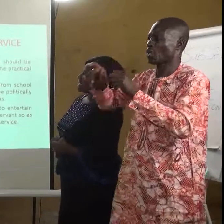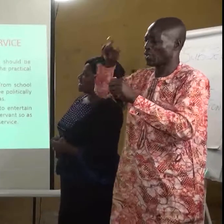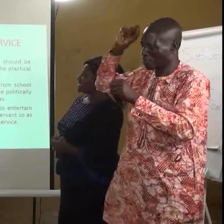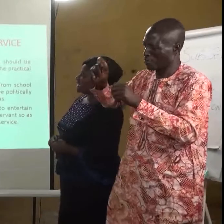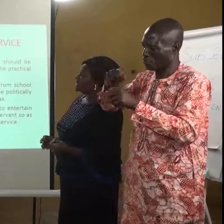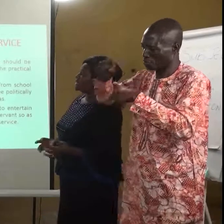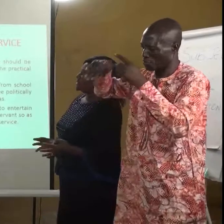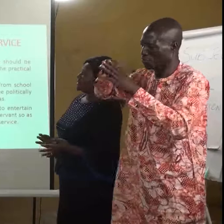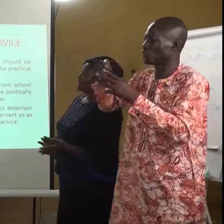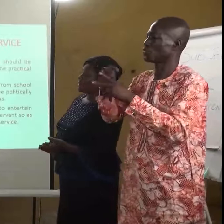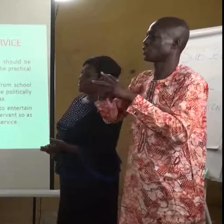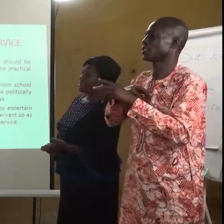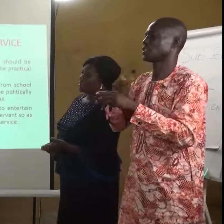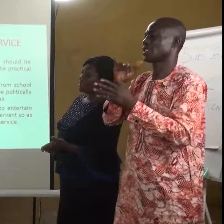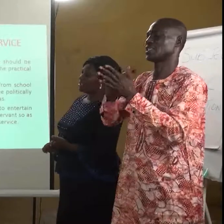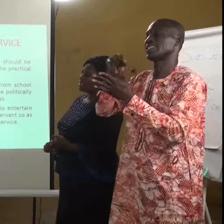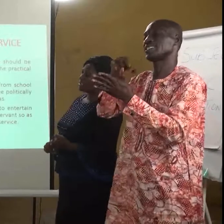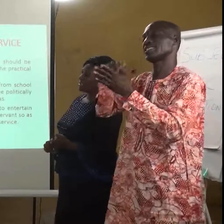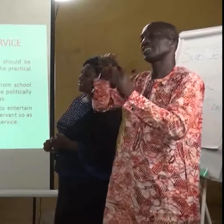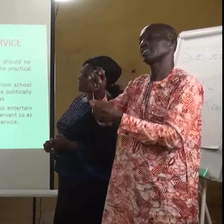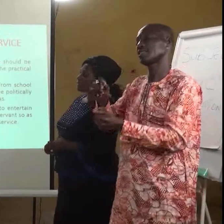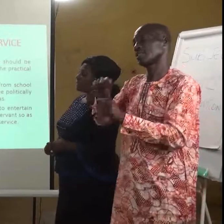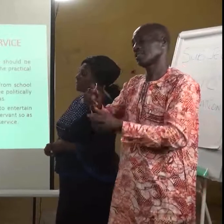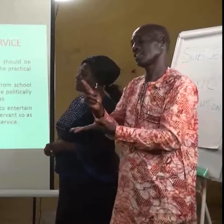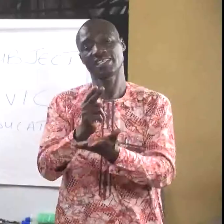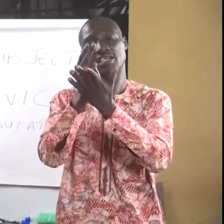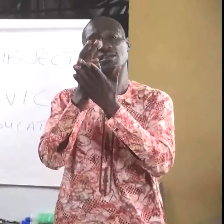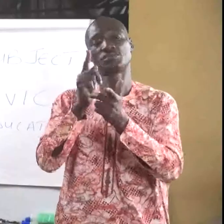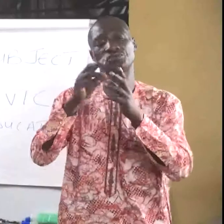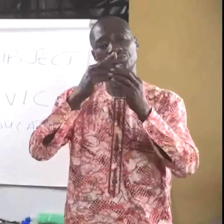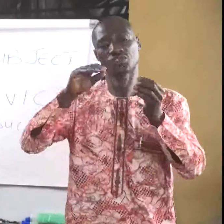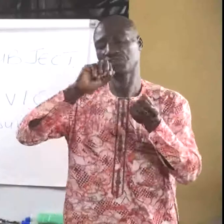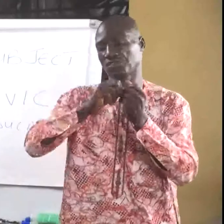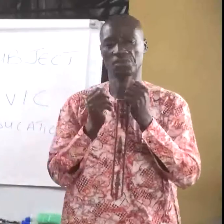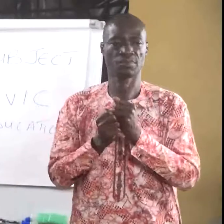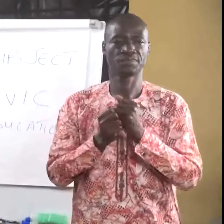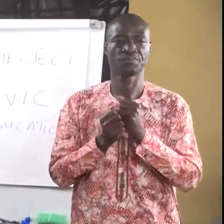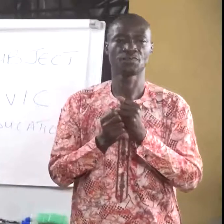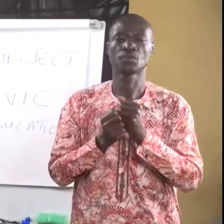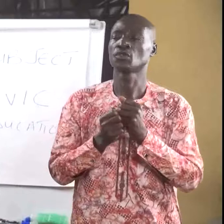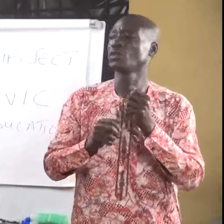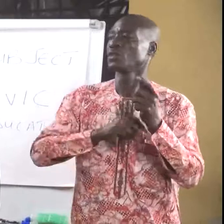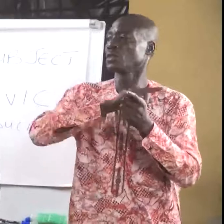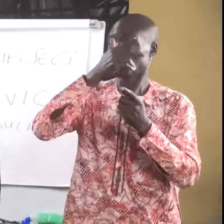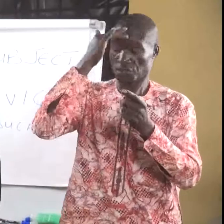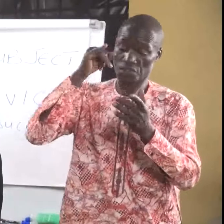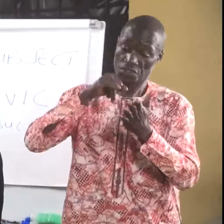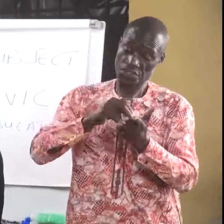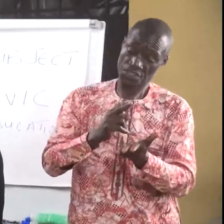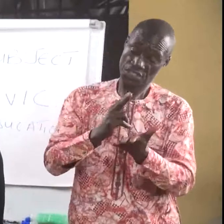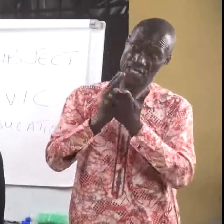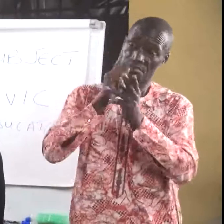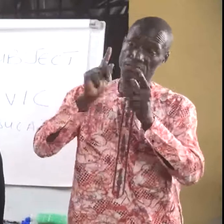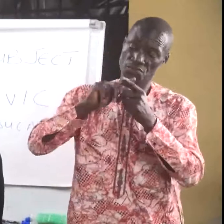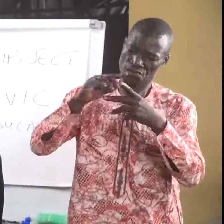Training can help in this problem of public service. All new and